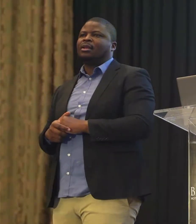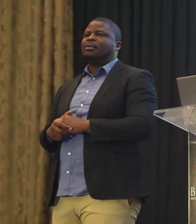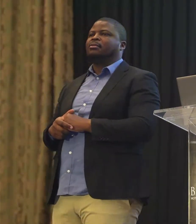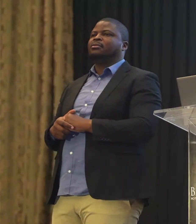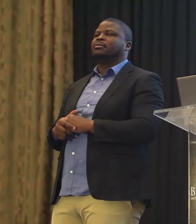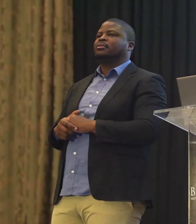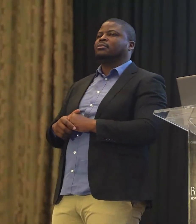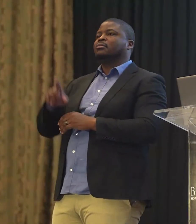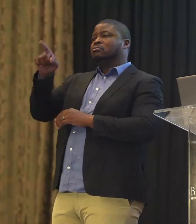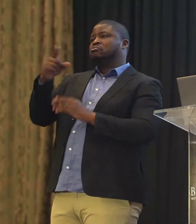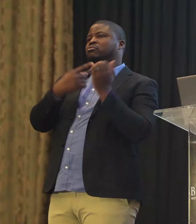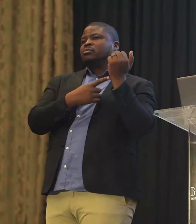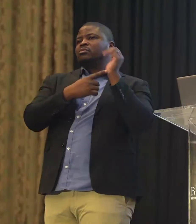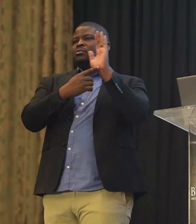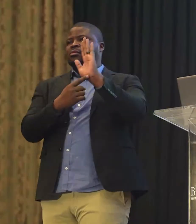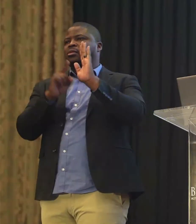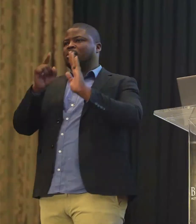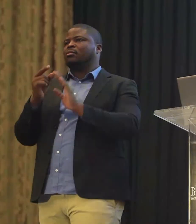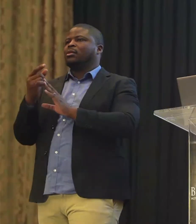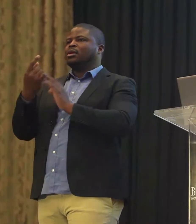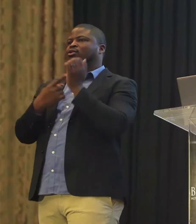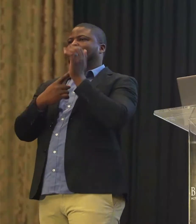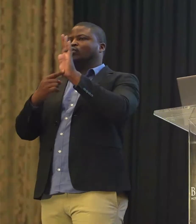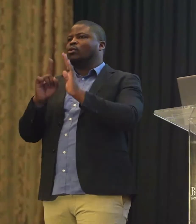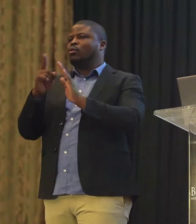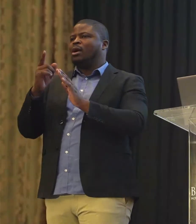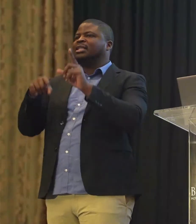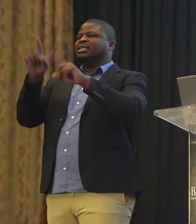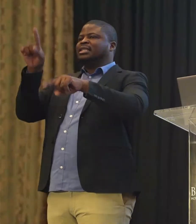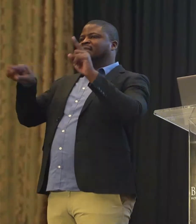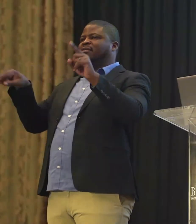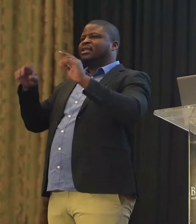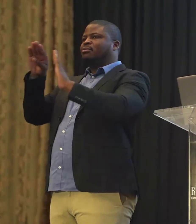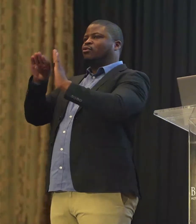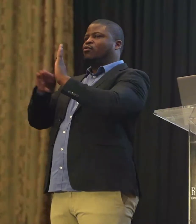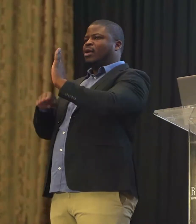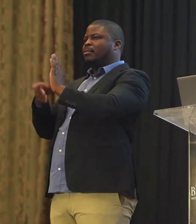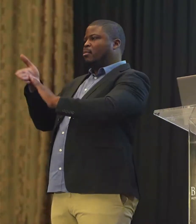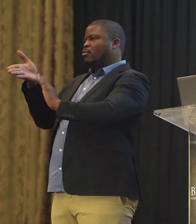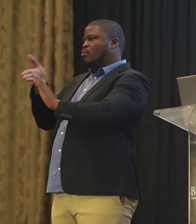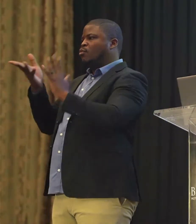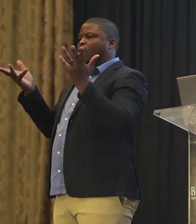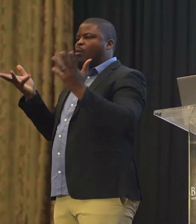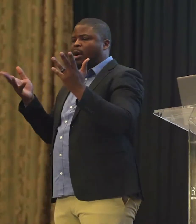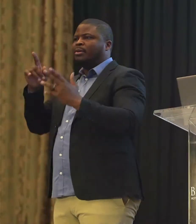basically shows where the different programs operate.